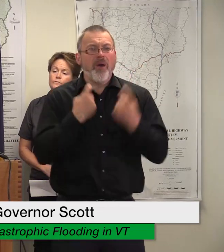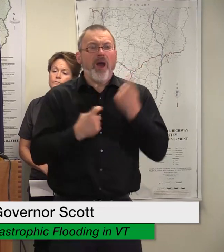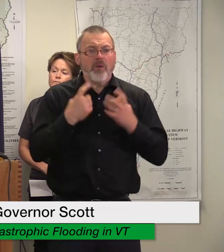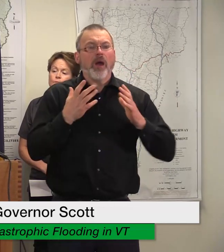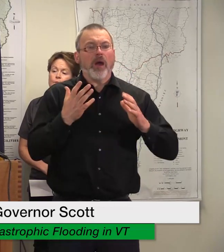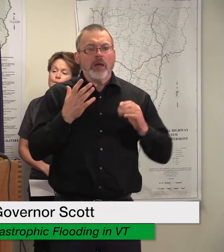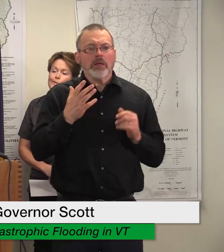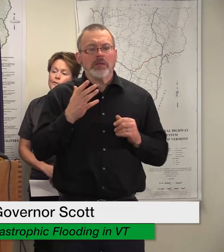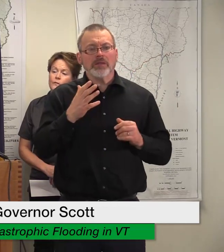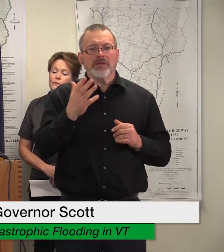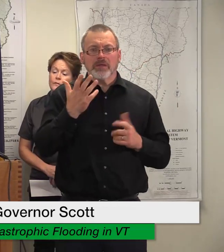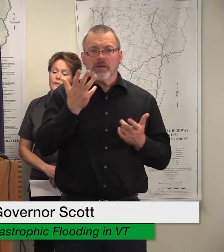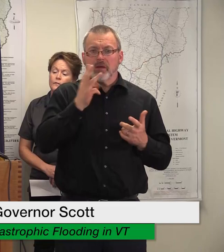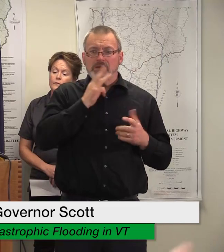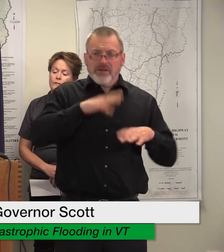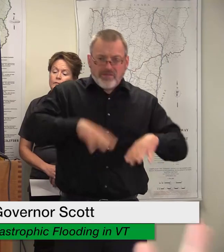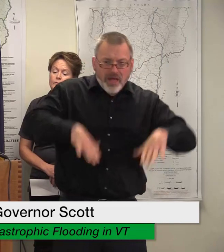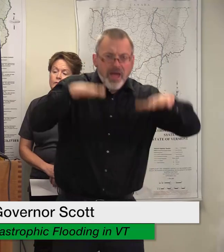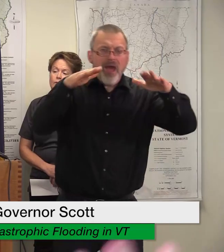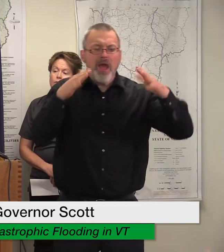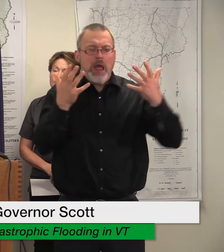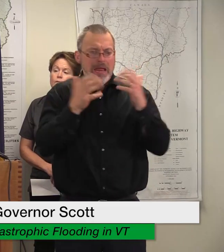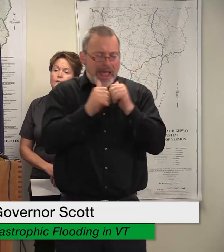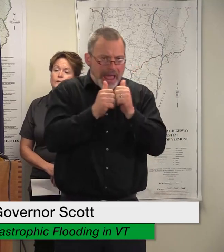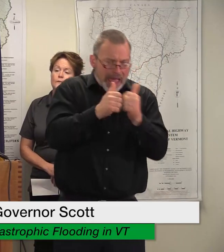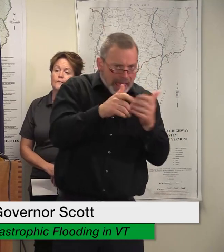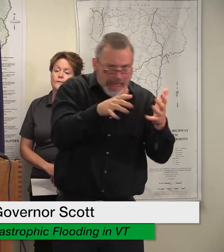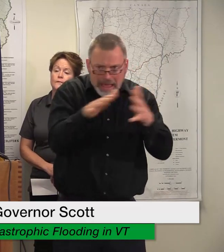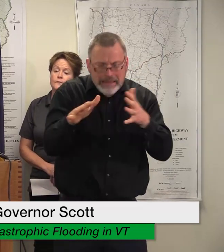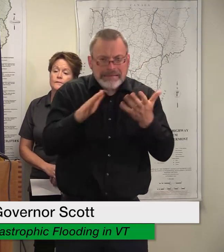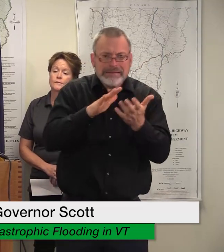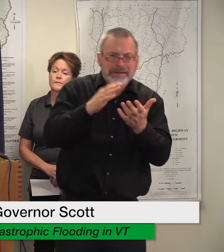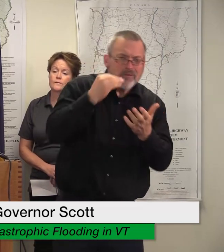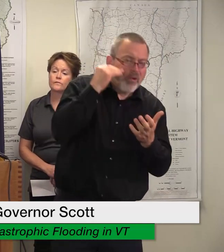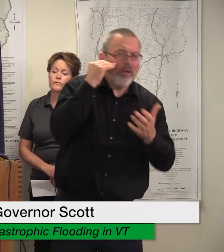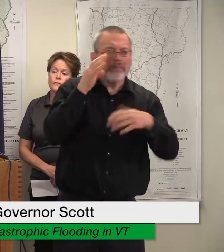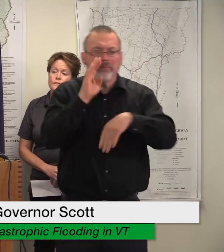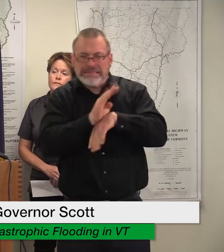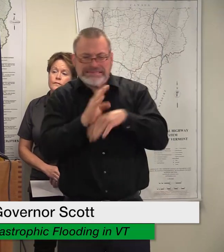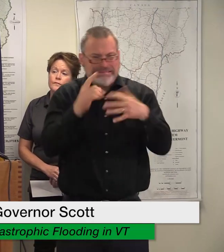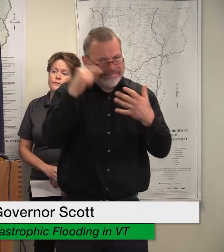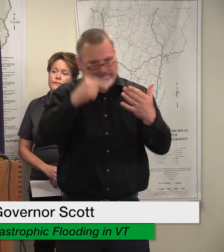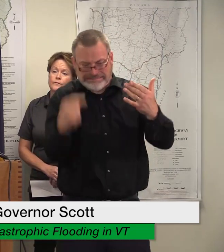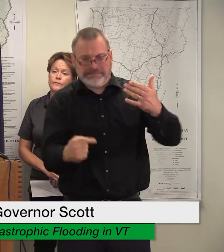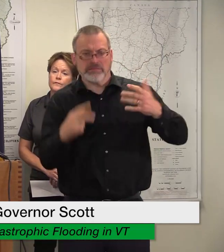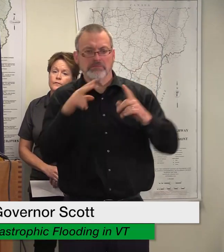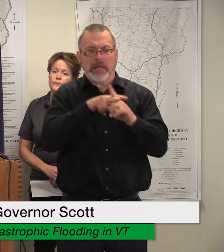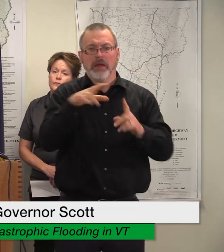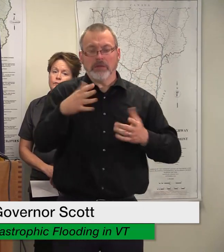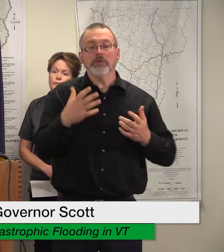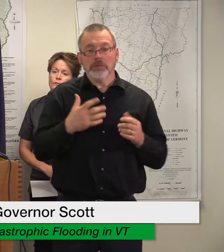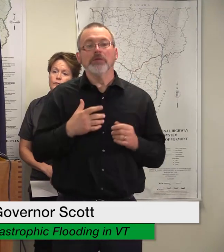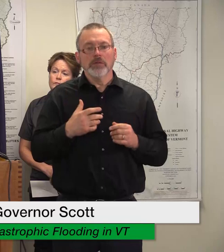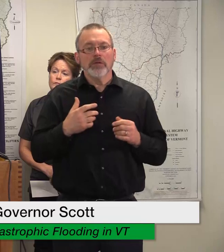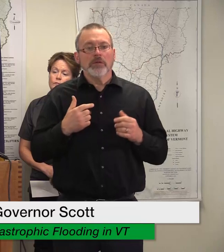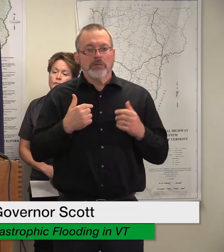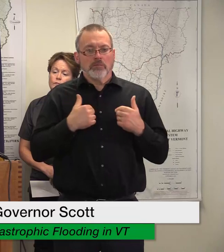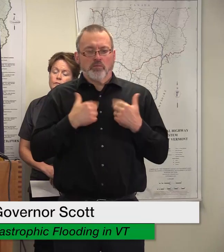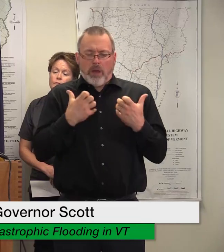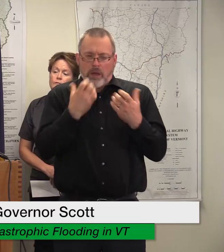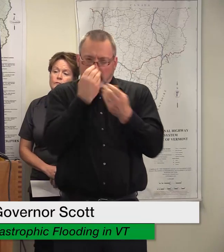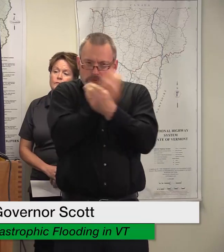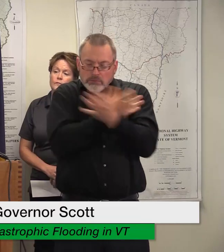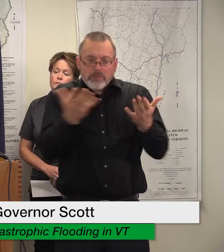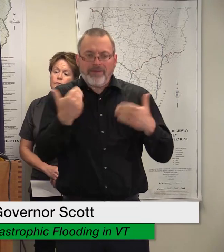flood-related debris, both in and along our rivers and streams. And so today I wanted to provide some advice and resources regarding